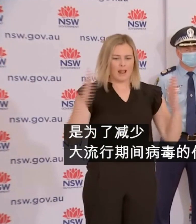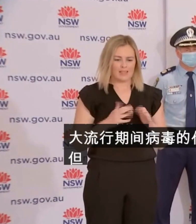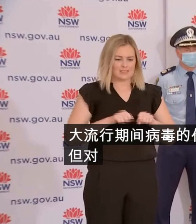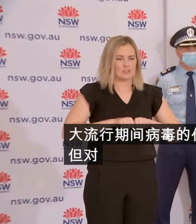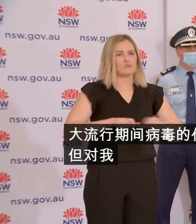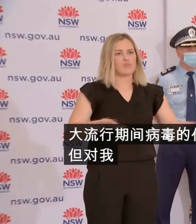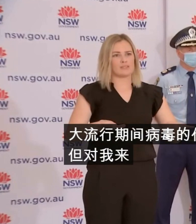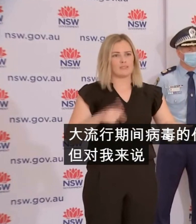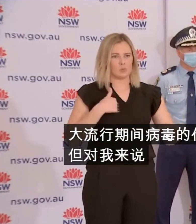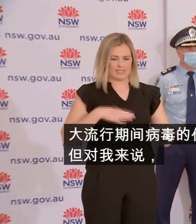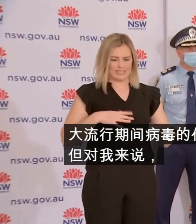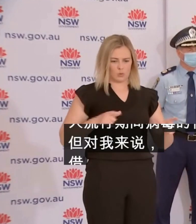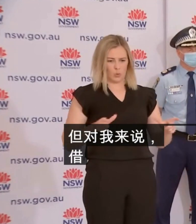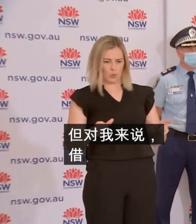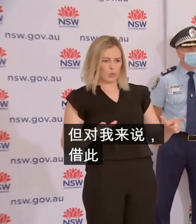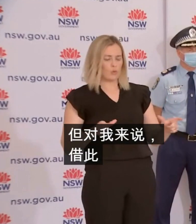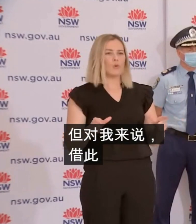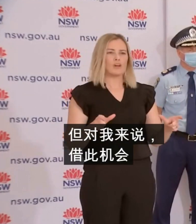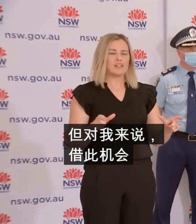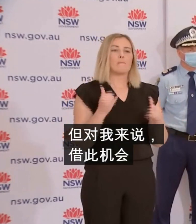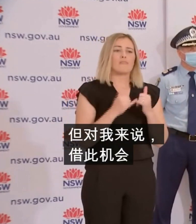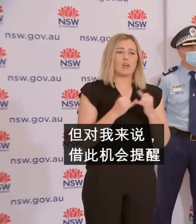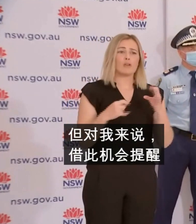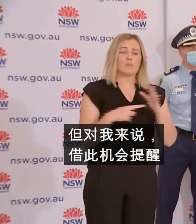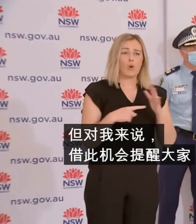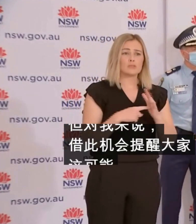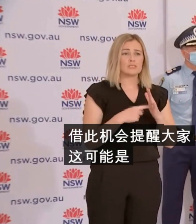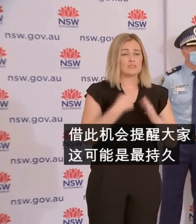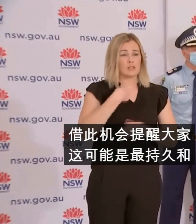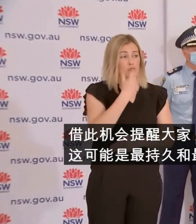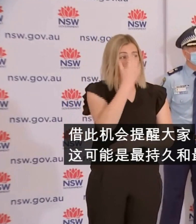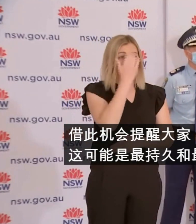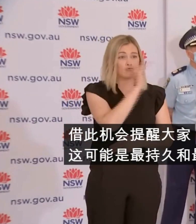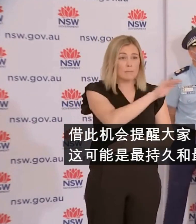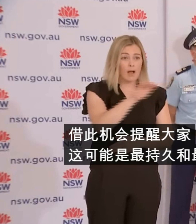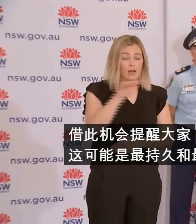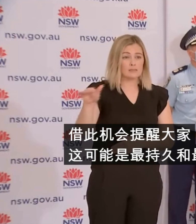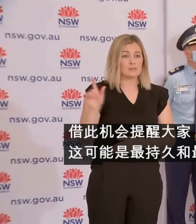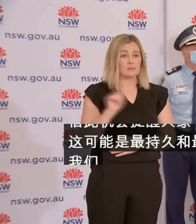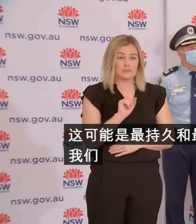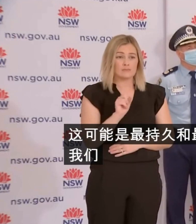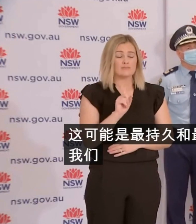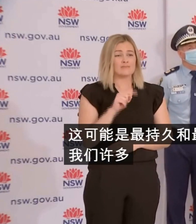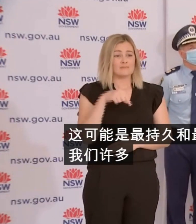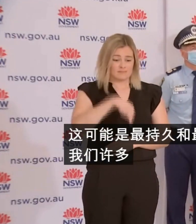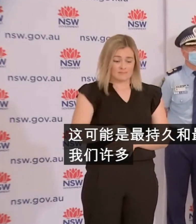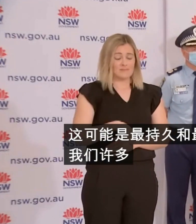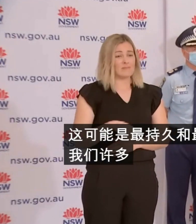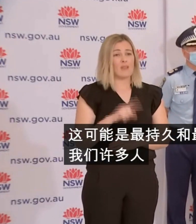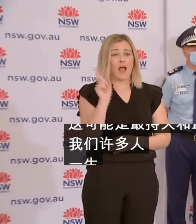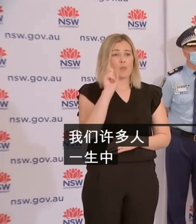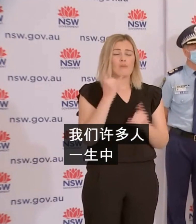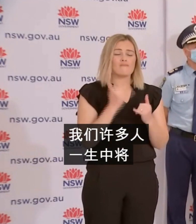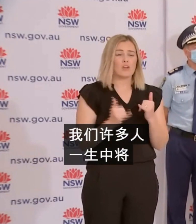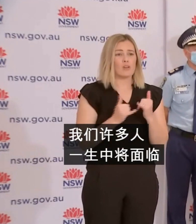pandemic. But it's really important for me to take this opportunity to remind everyone that this is probably the most sustained and serious stress that many of